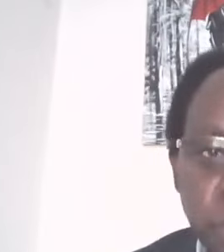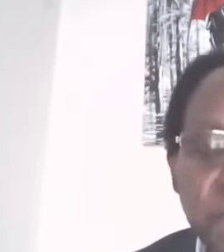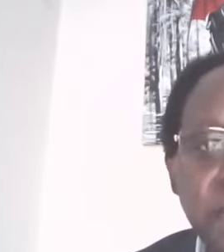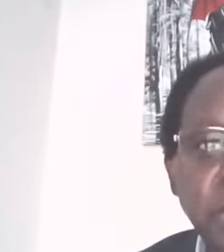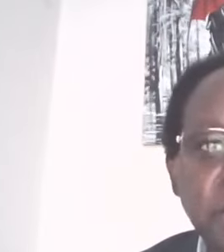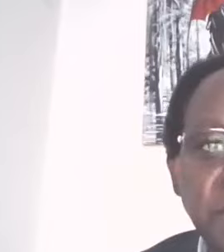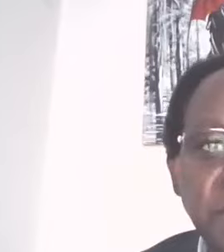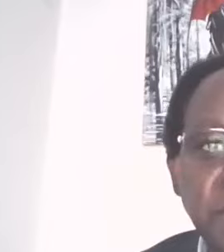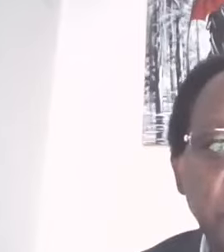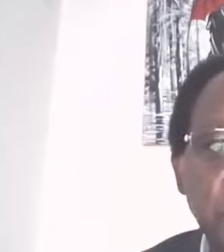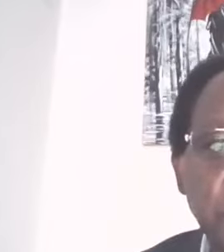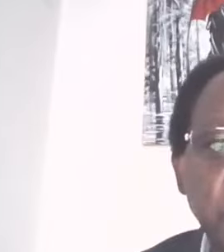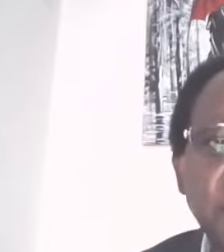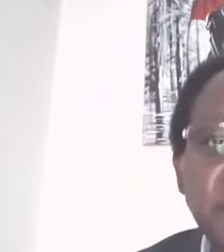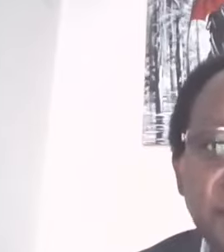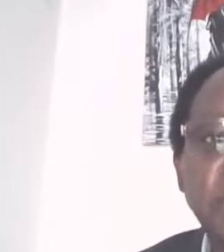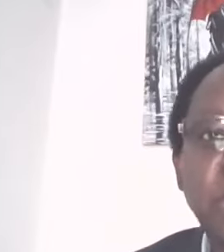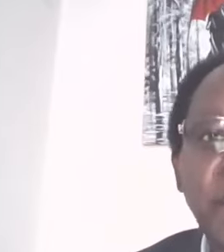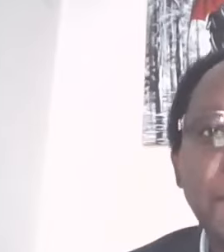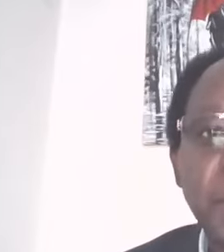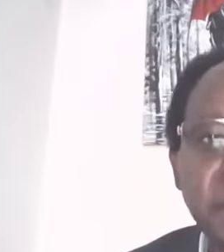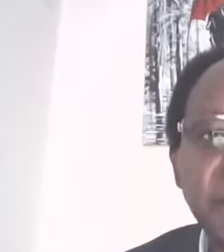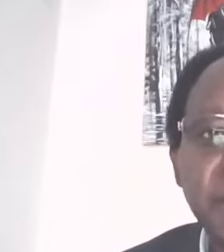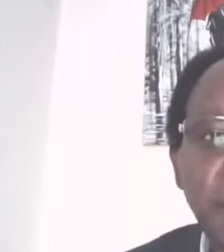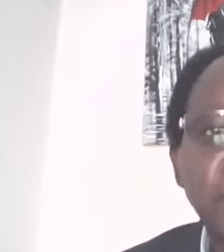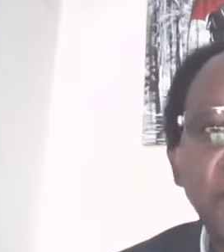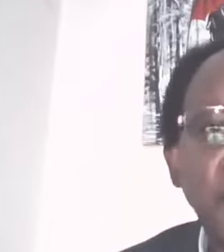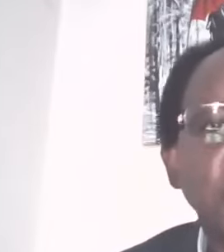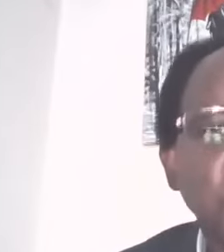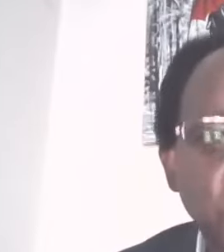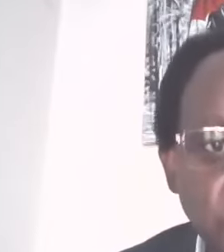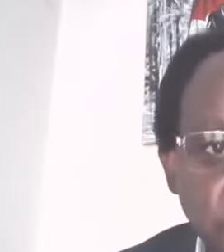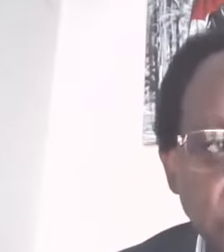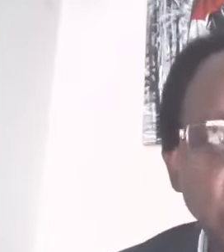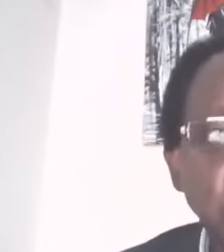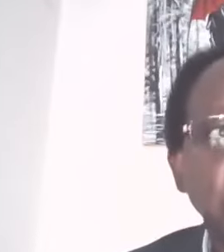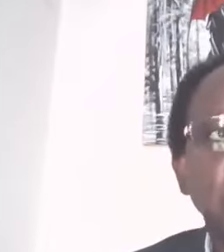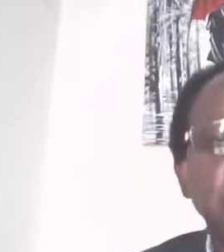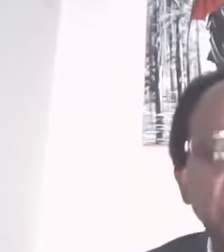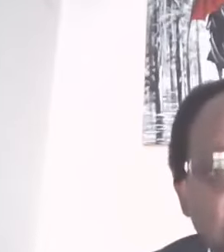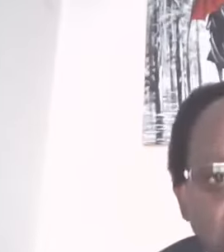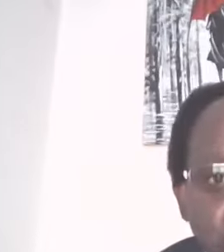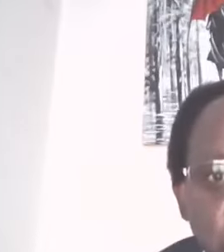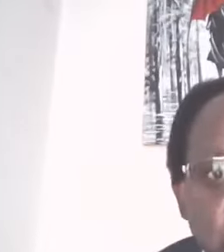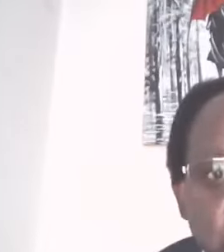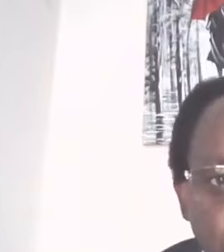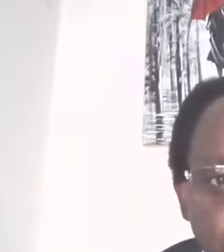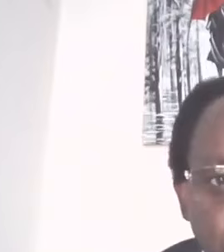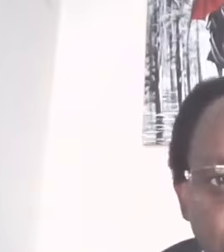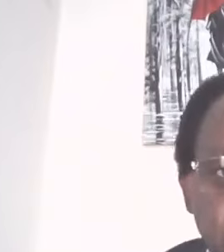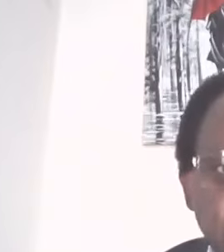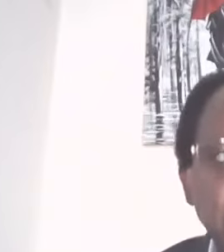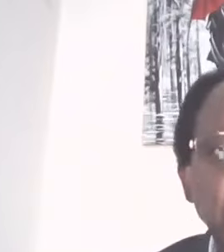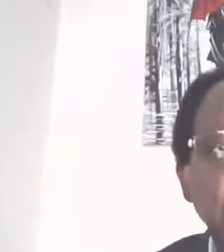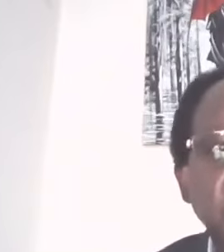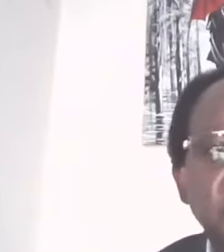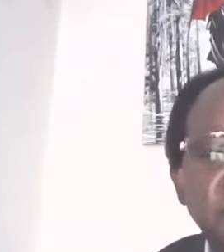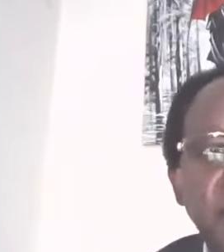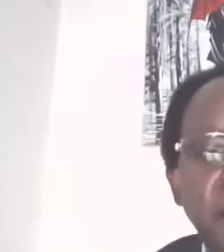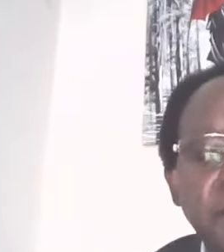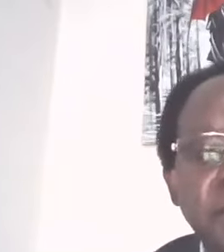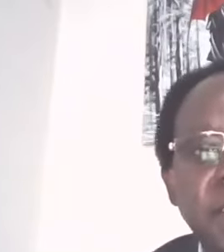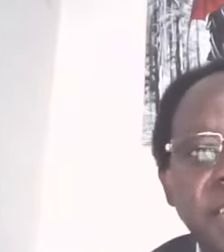It could be indication of a liver problem because the liver is no longer breaking down the alcohol. But when you stop, if it's